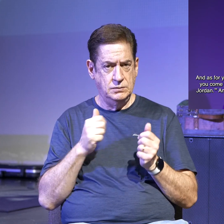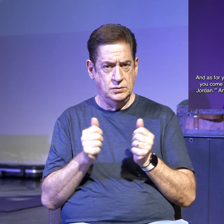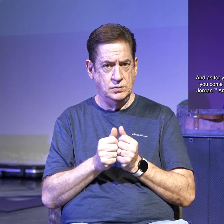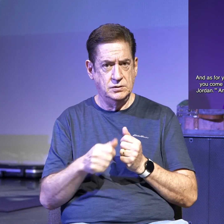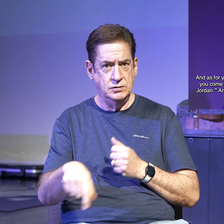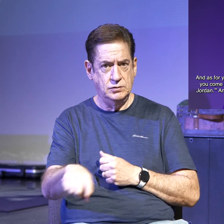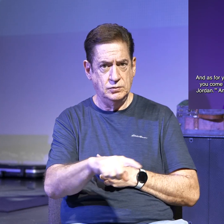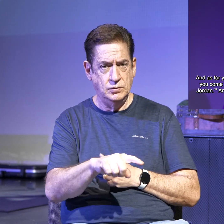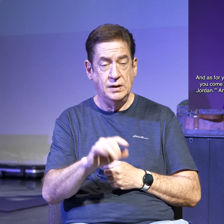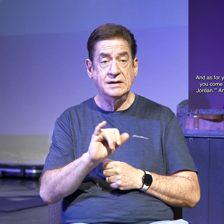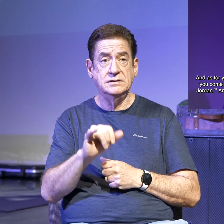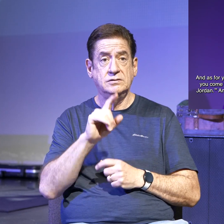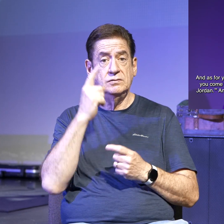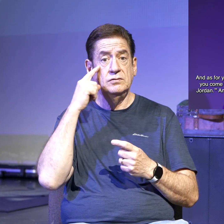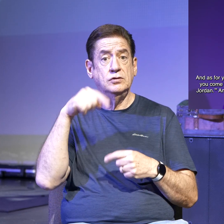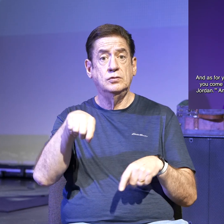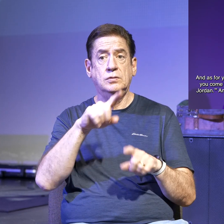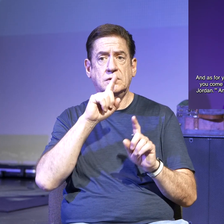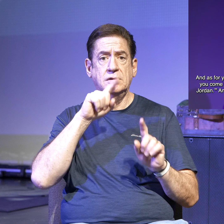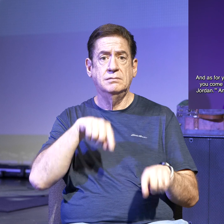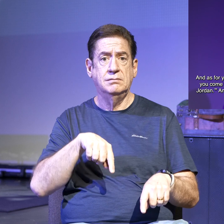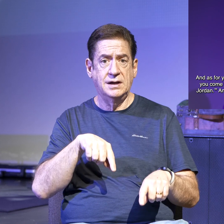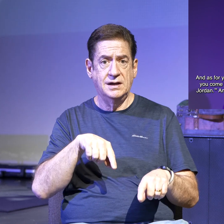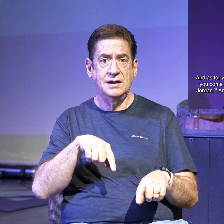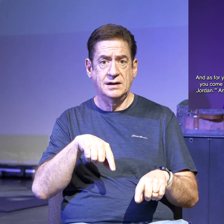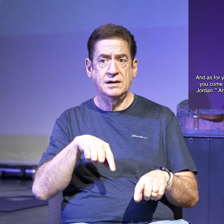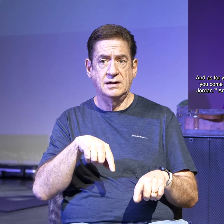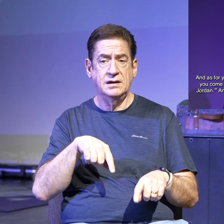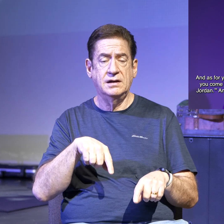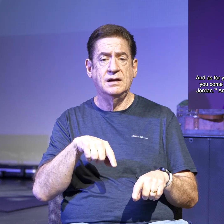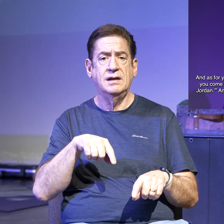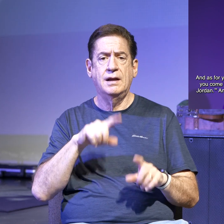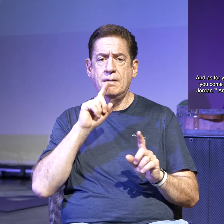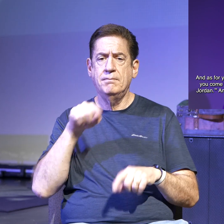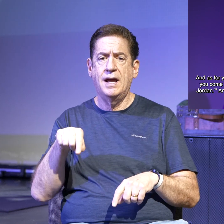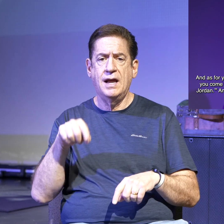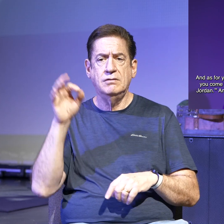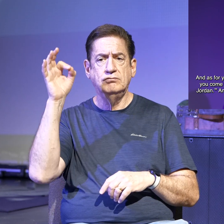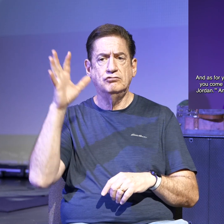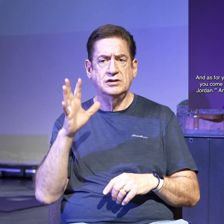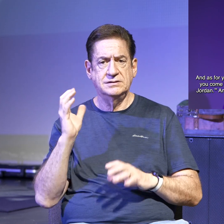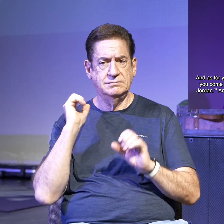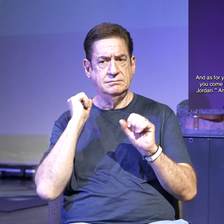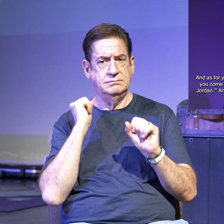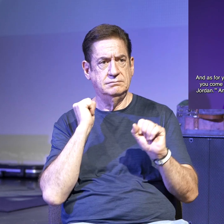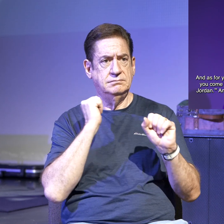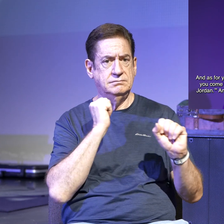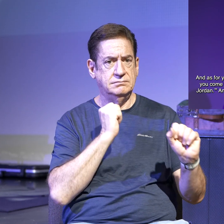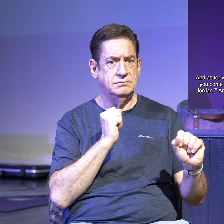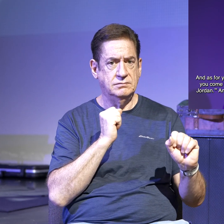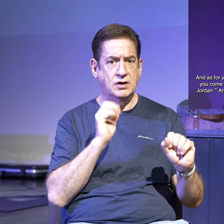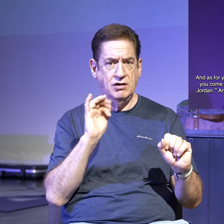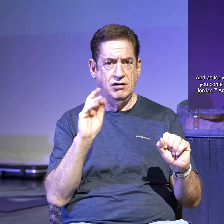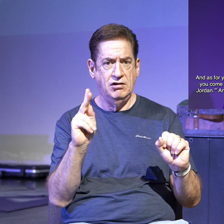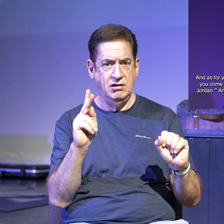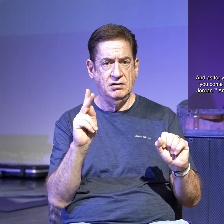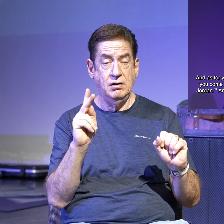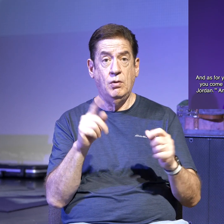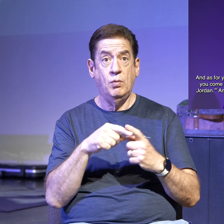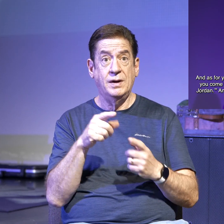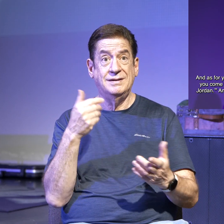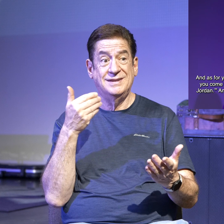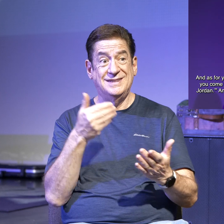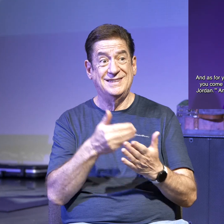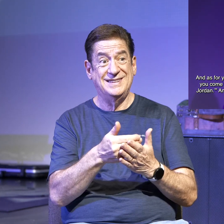you," commanded the priests, "as for you, command the priests who bear the Ark of the Covenant. When you come to the brink